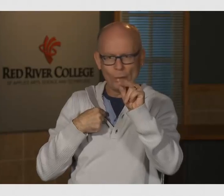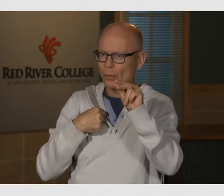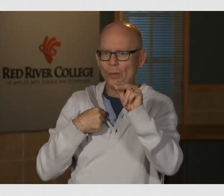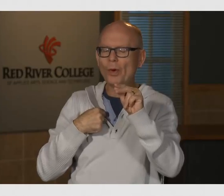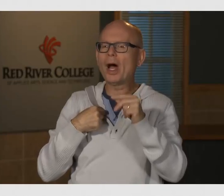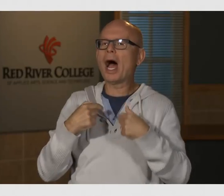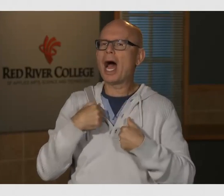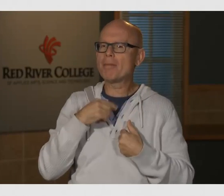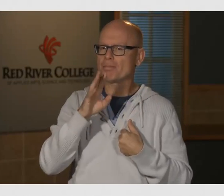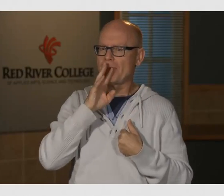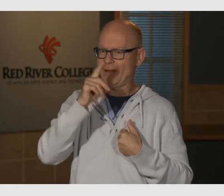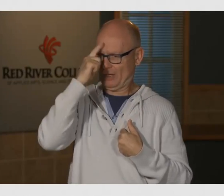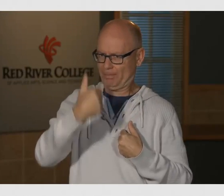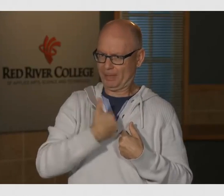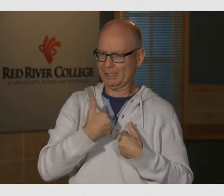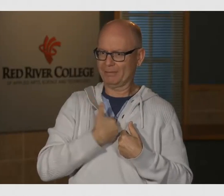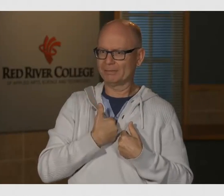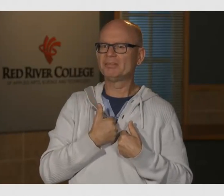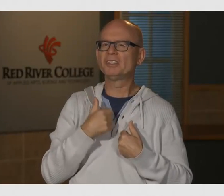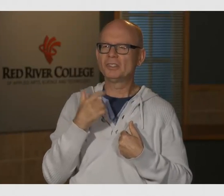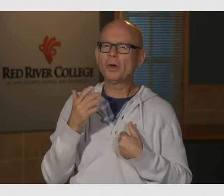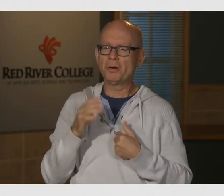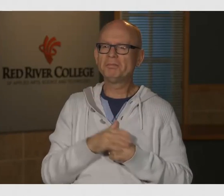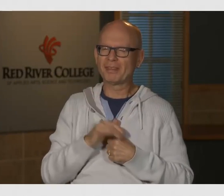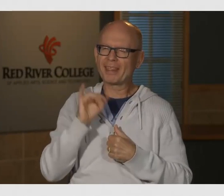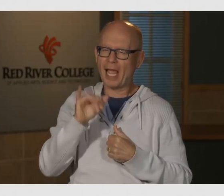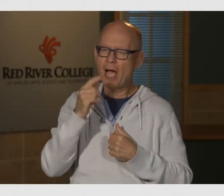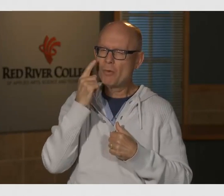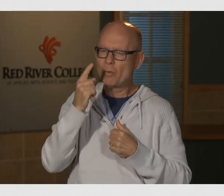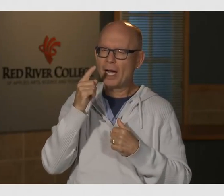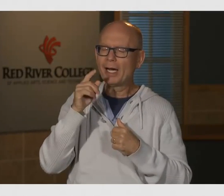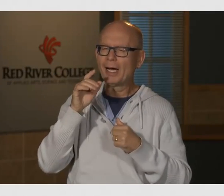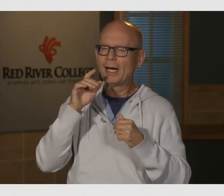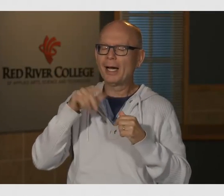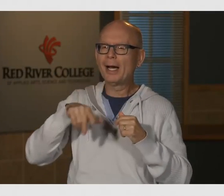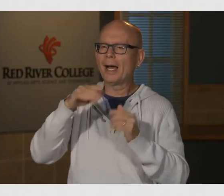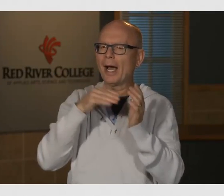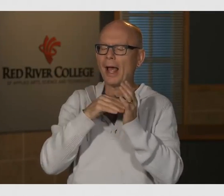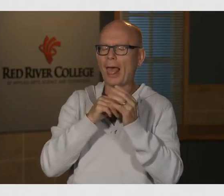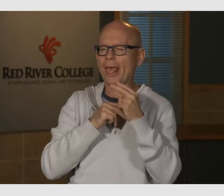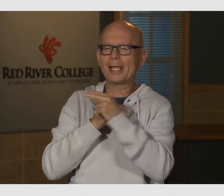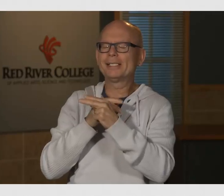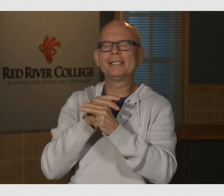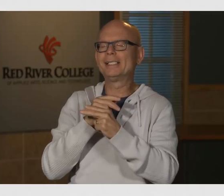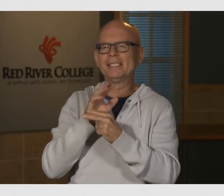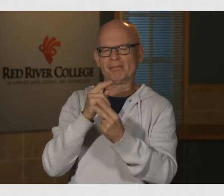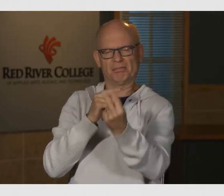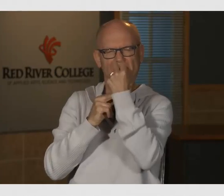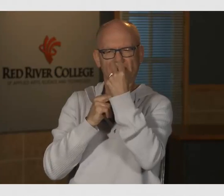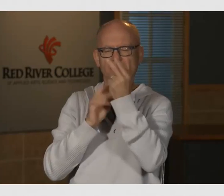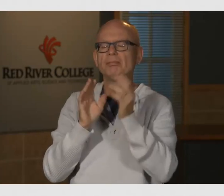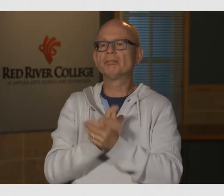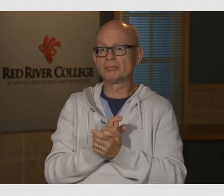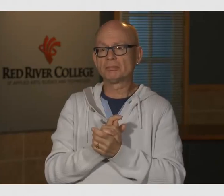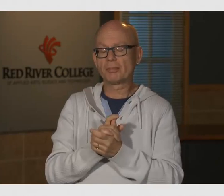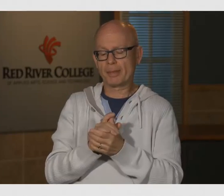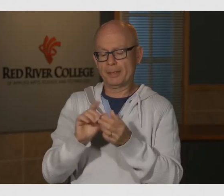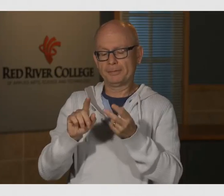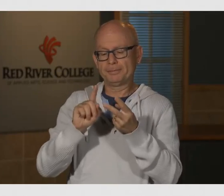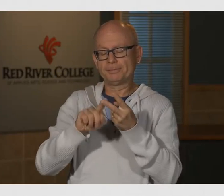Often people think that the interpreter is speaking for me, but I am actually speaking for myself and just going through an interpreter. And so